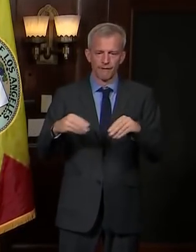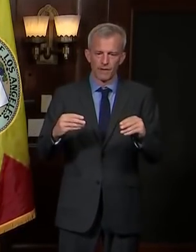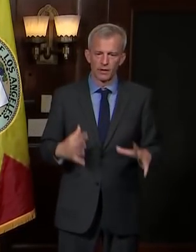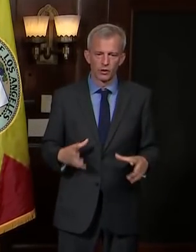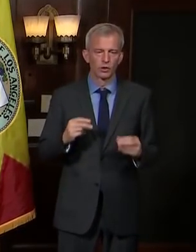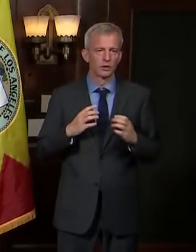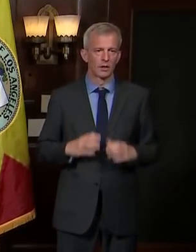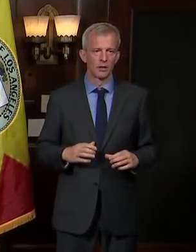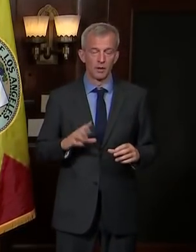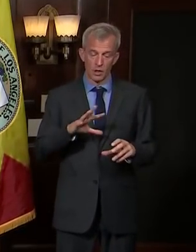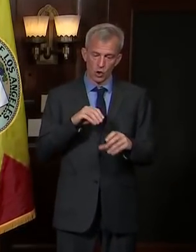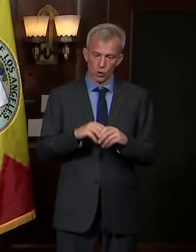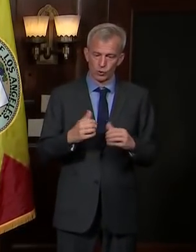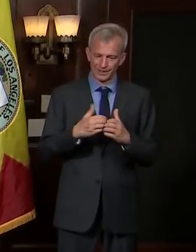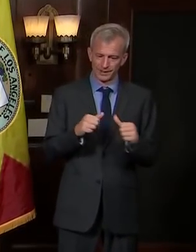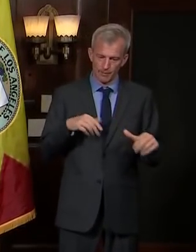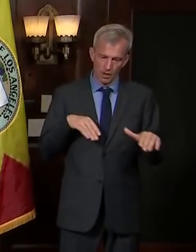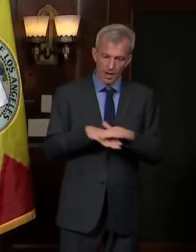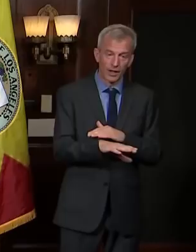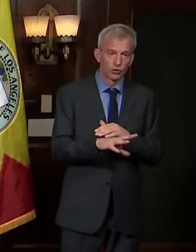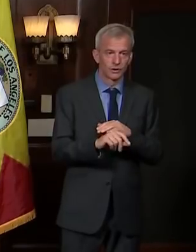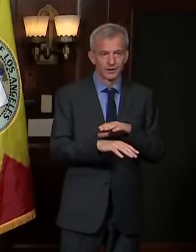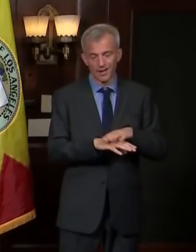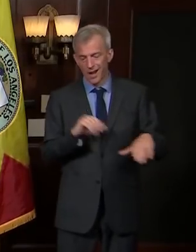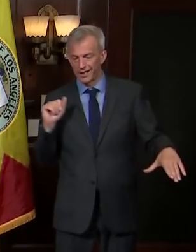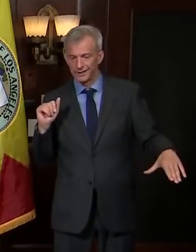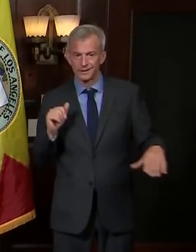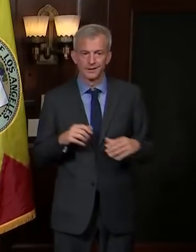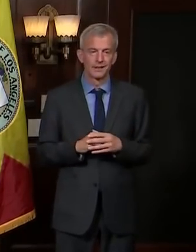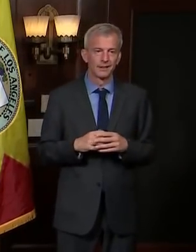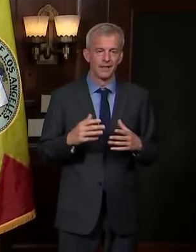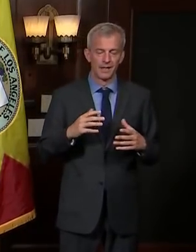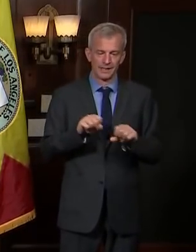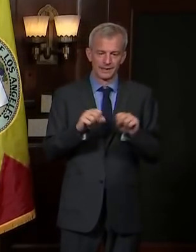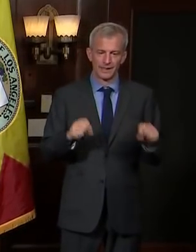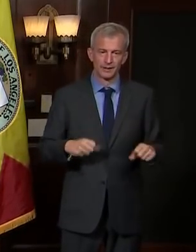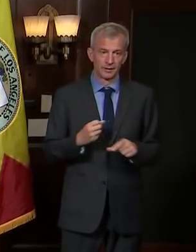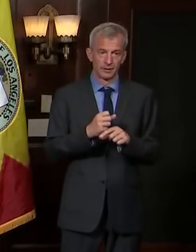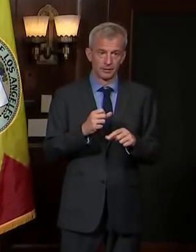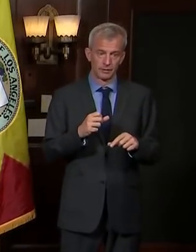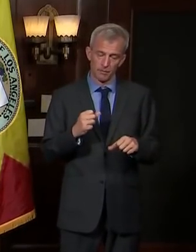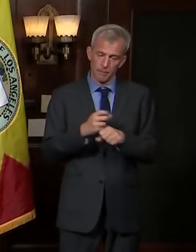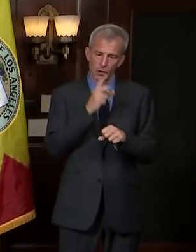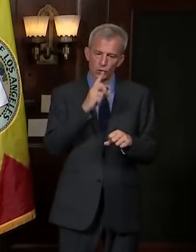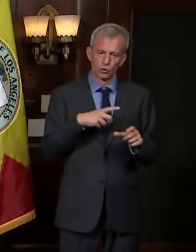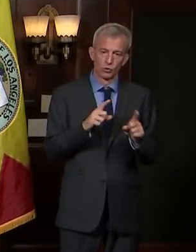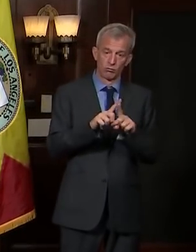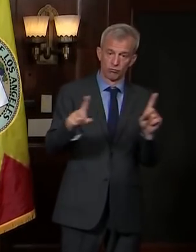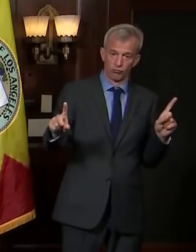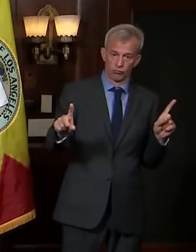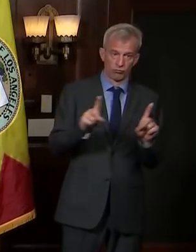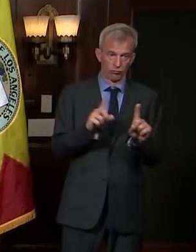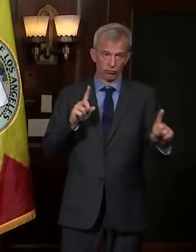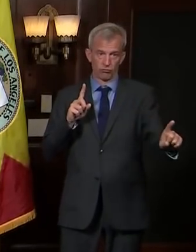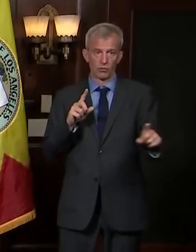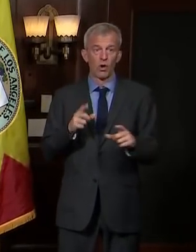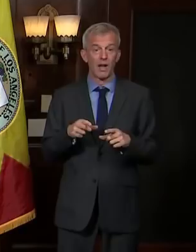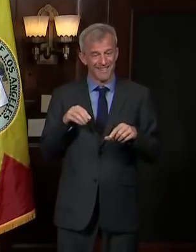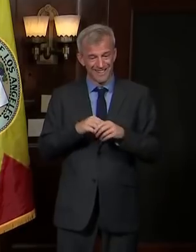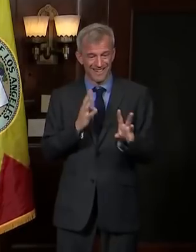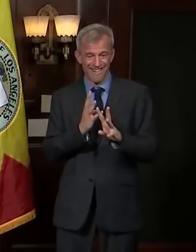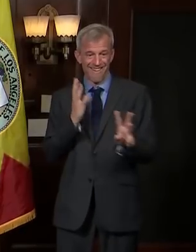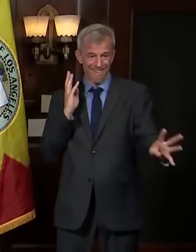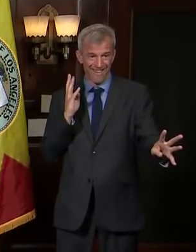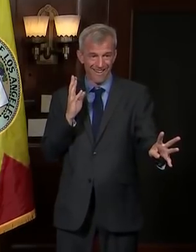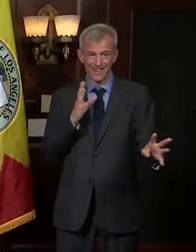separate entrances and exits, systems for physical distancing, in lines and in the main thoroughfare,